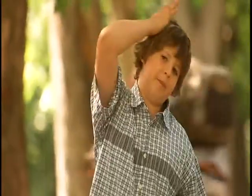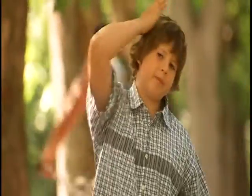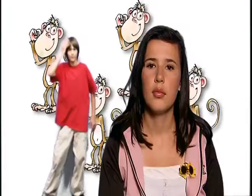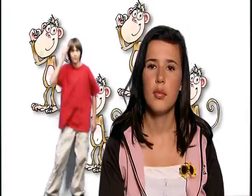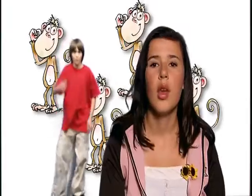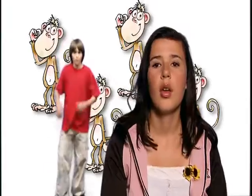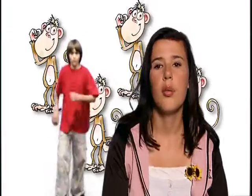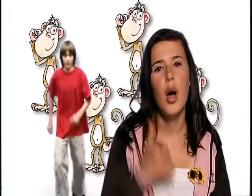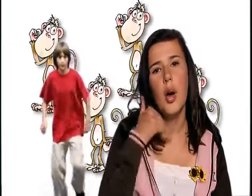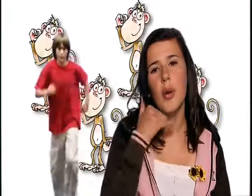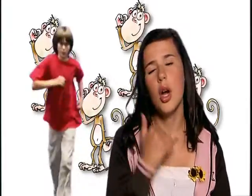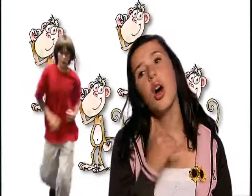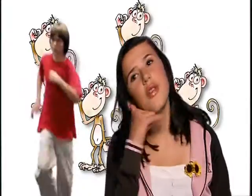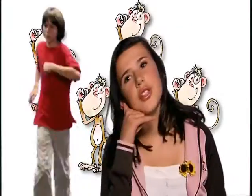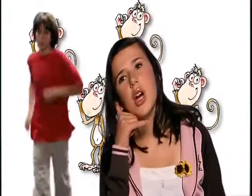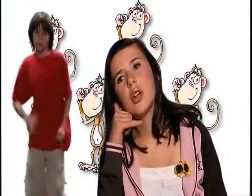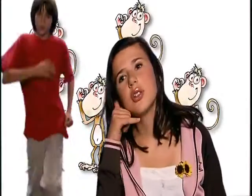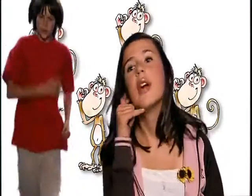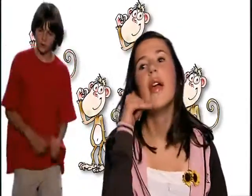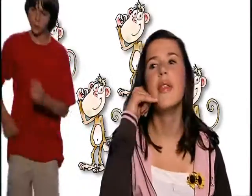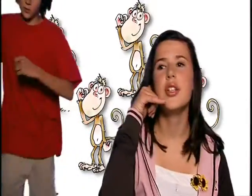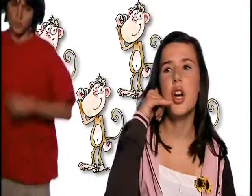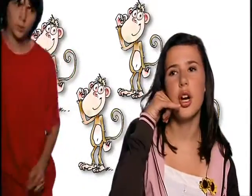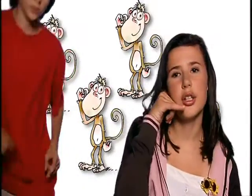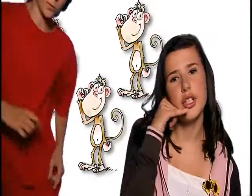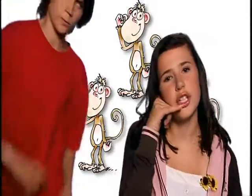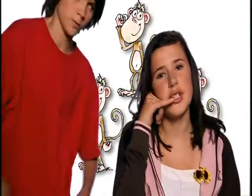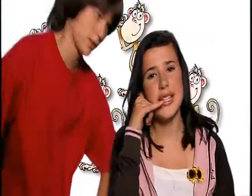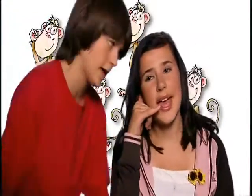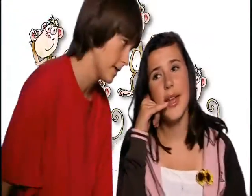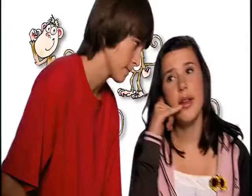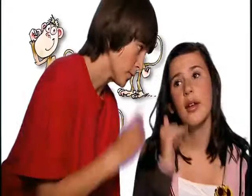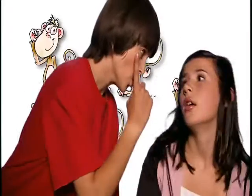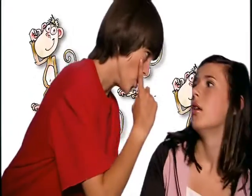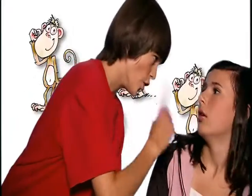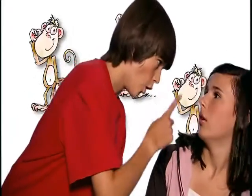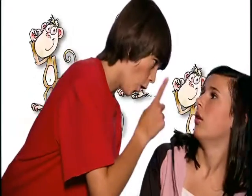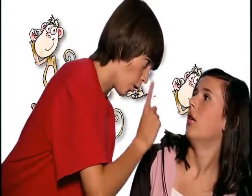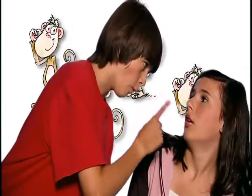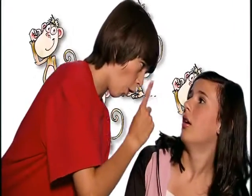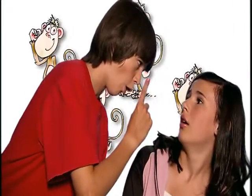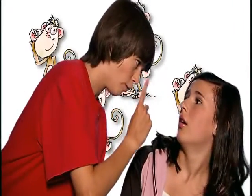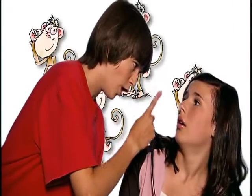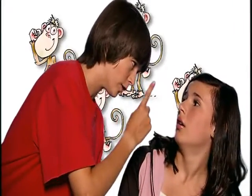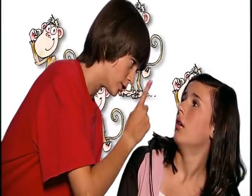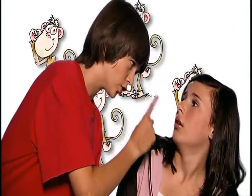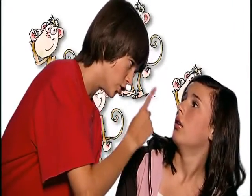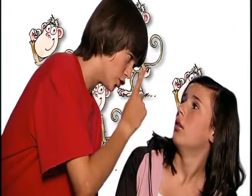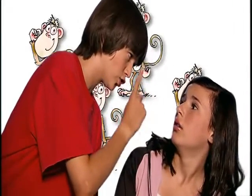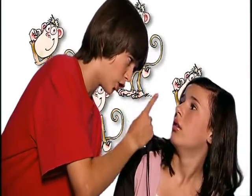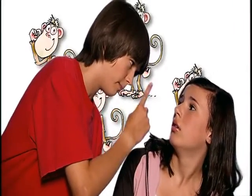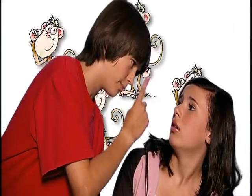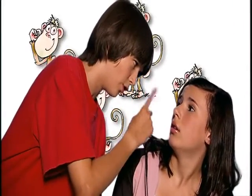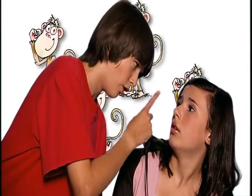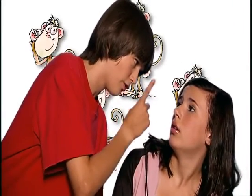head. Mama called the doctor and the doctor said, no more monkeys jumping on the